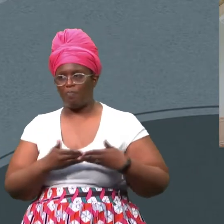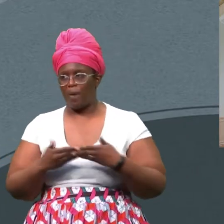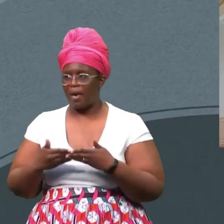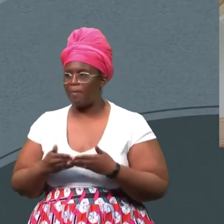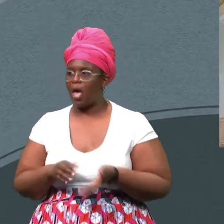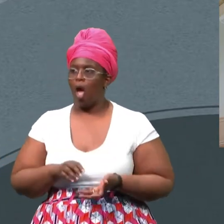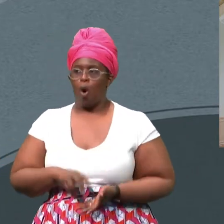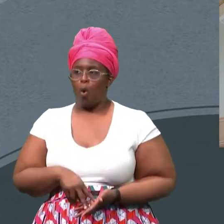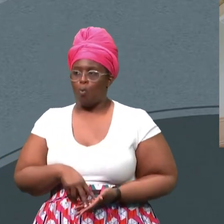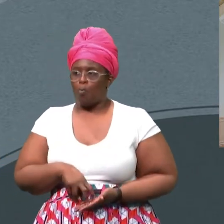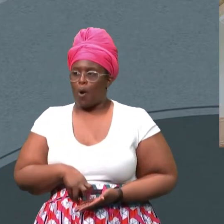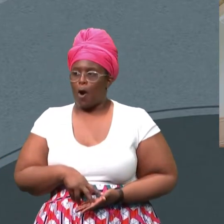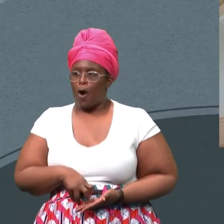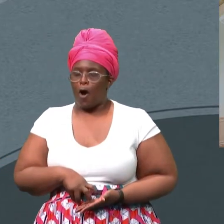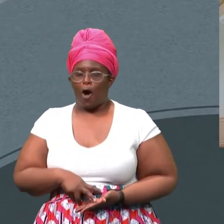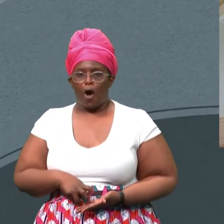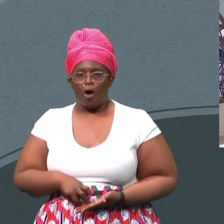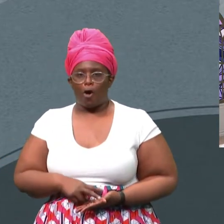leaped at the moment